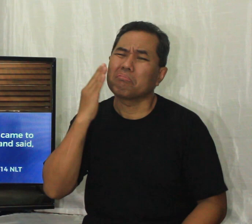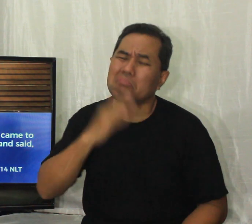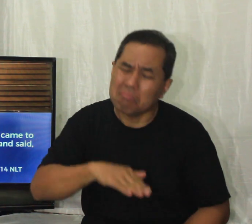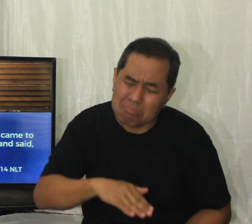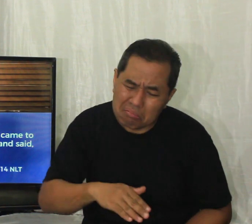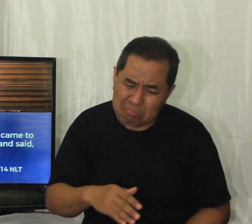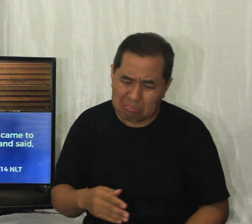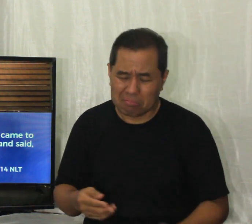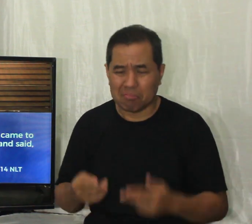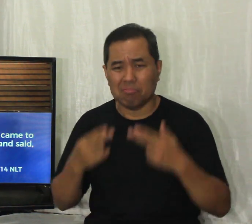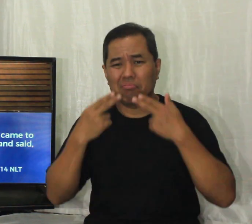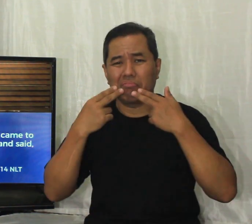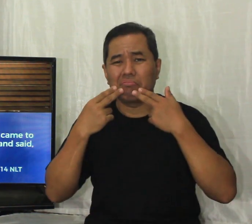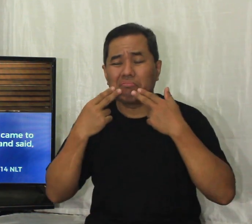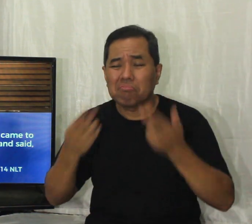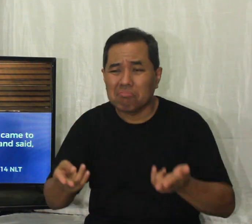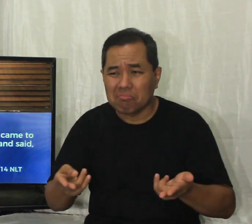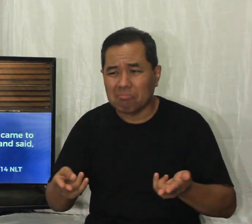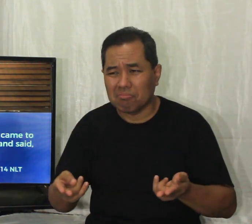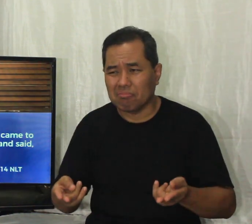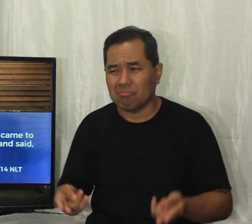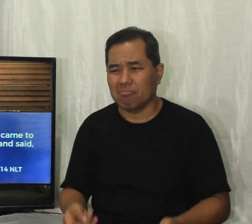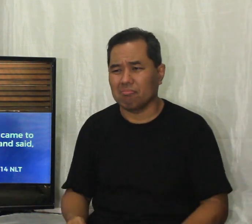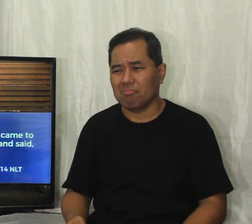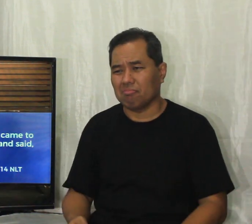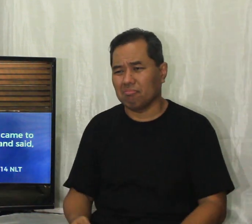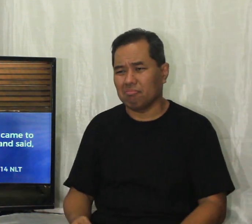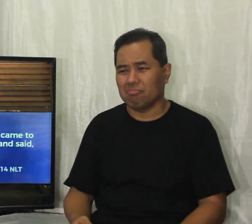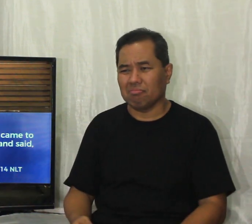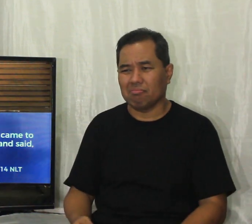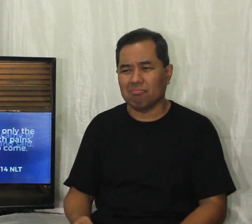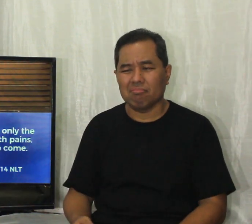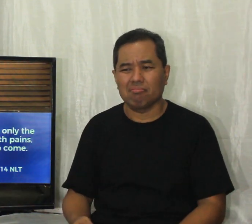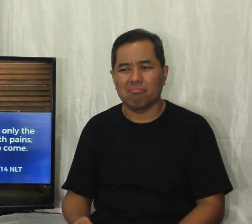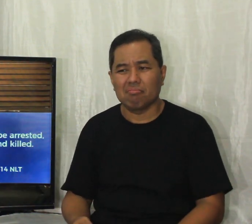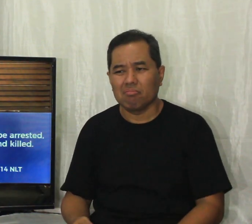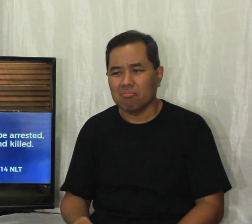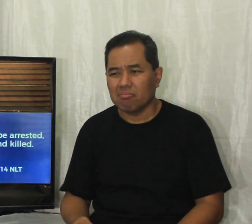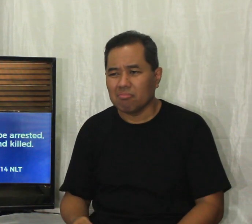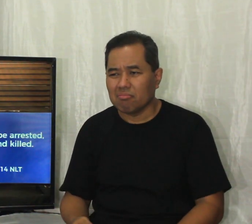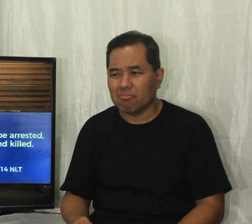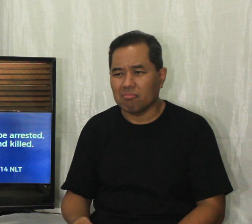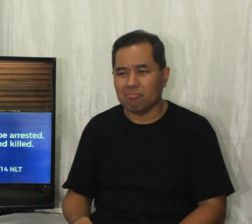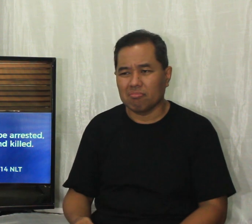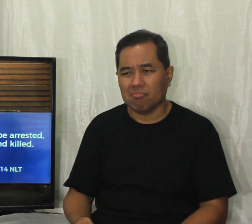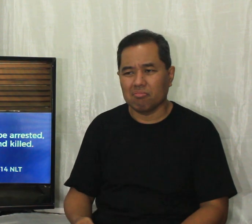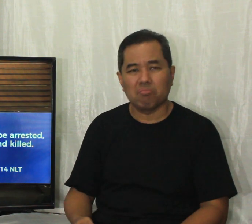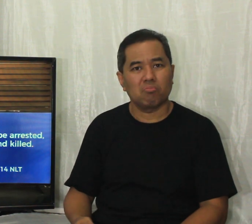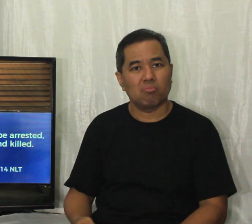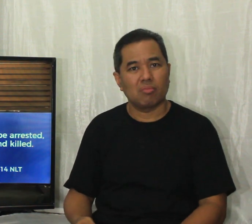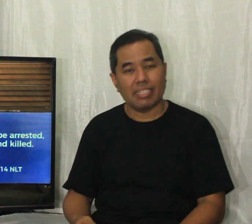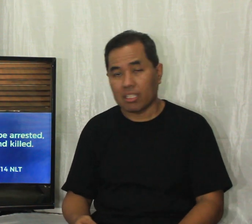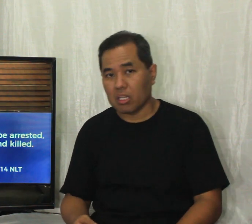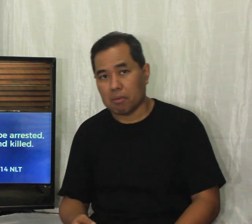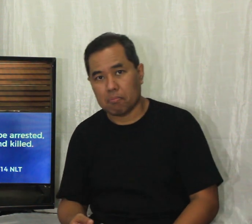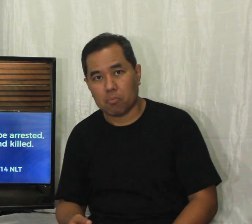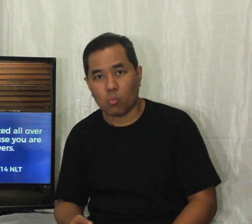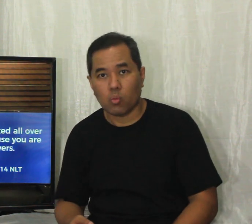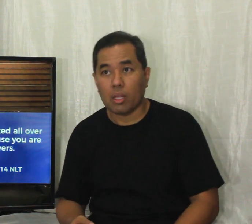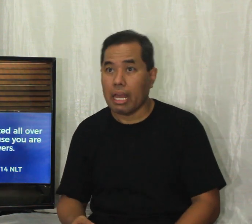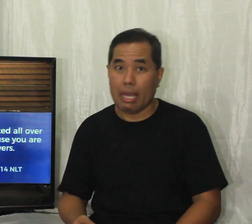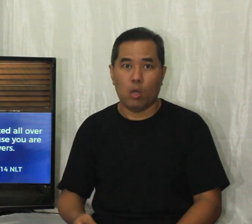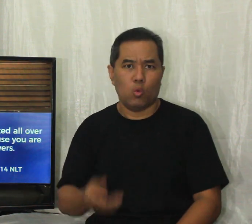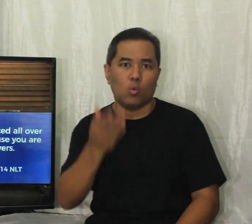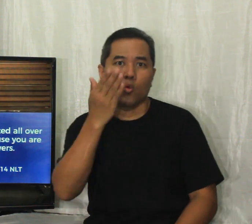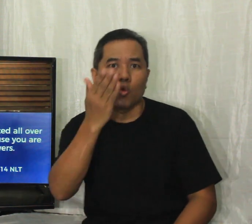or shouting, hooray, yes, we're looking forward to this. No, I mean, they're probably like, really? This is going to happen? We're going to be arrested?